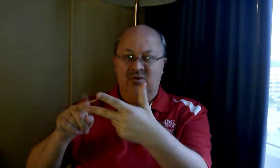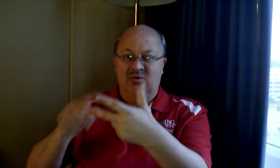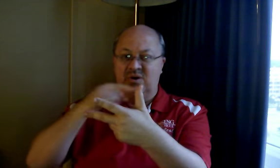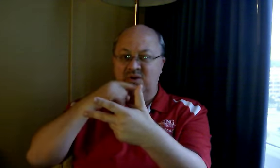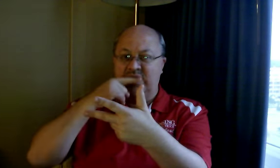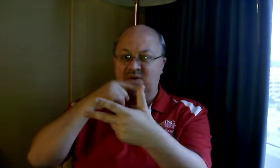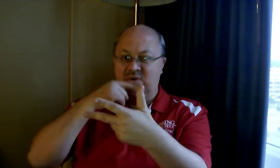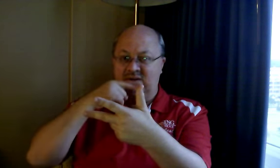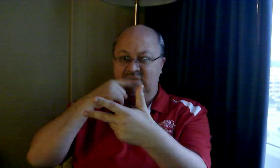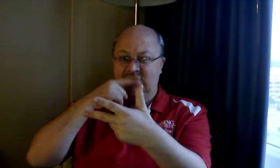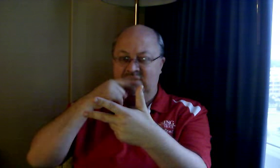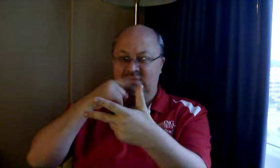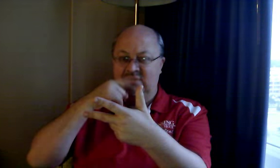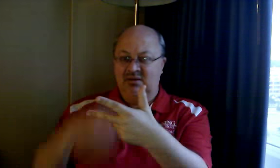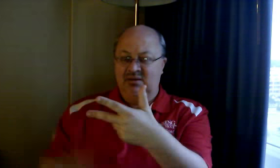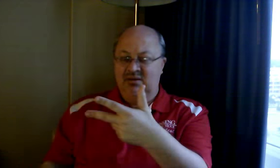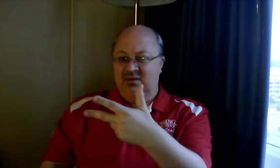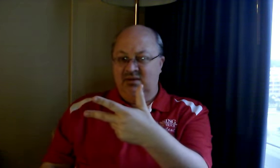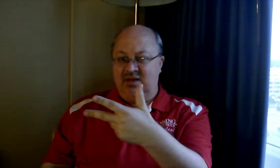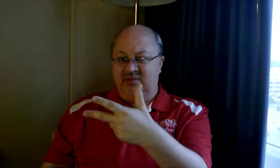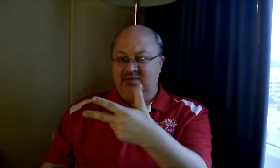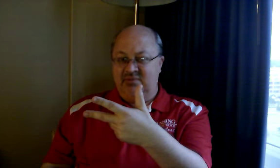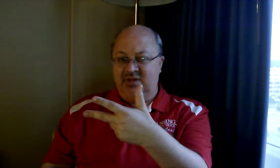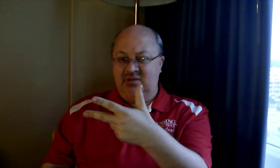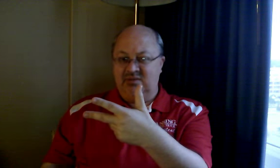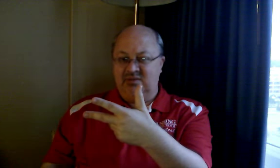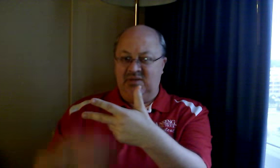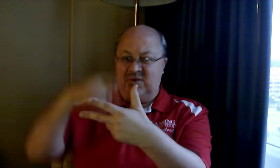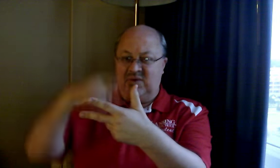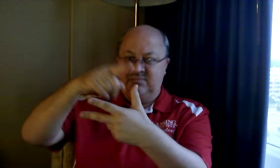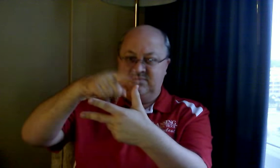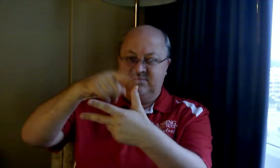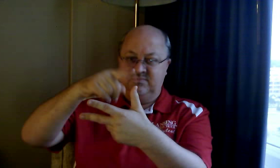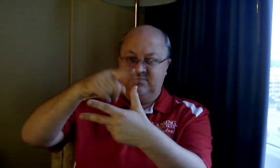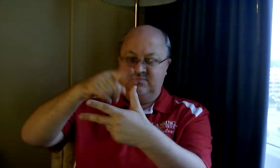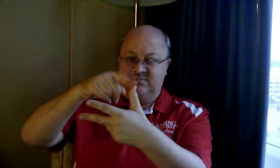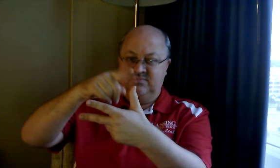Or are you hearing? And if somebody looked at me and went,